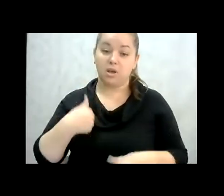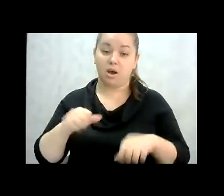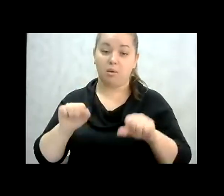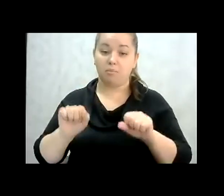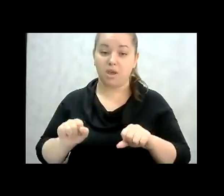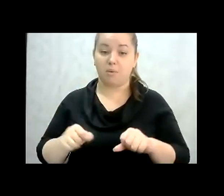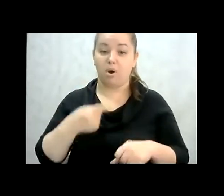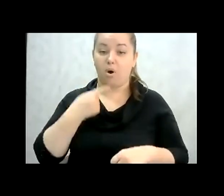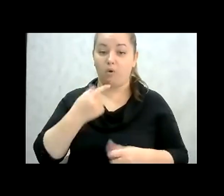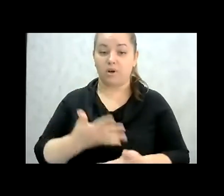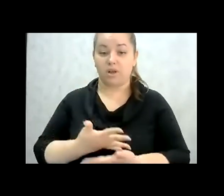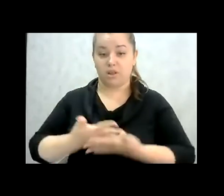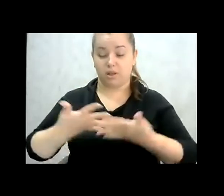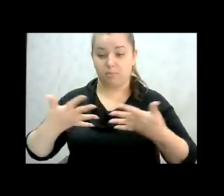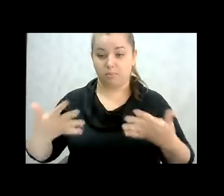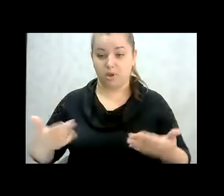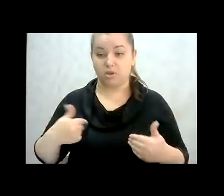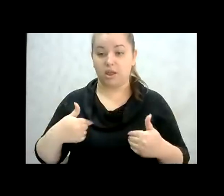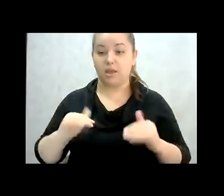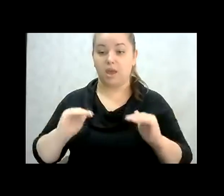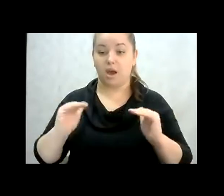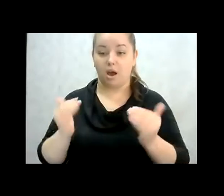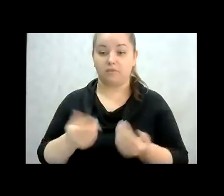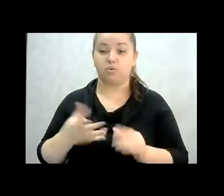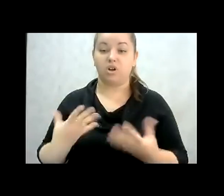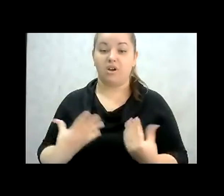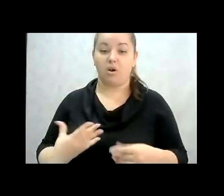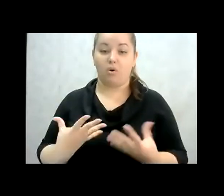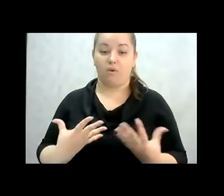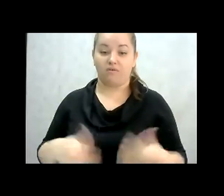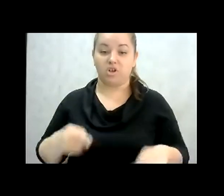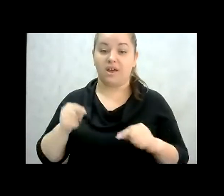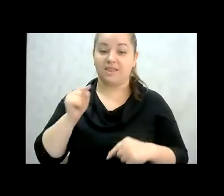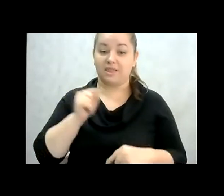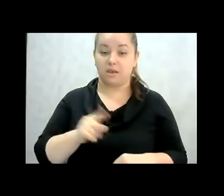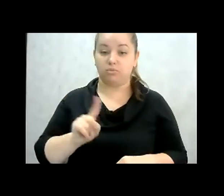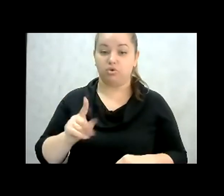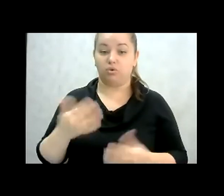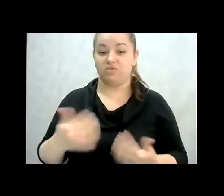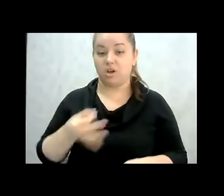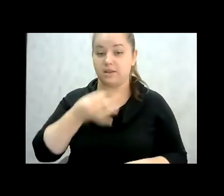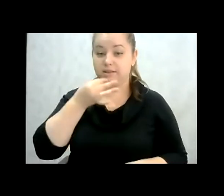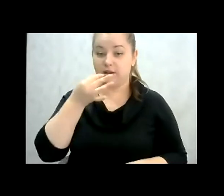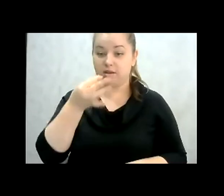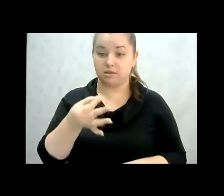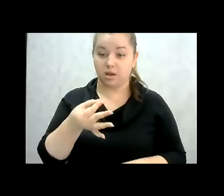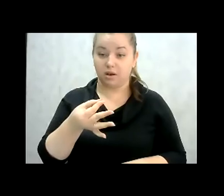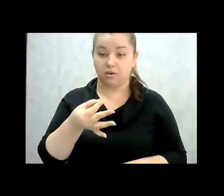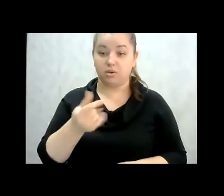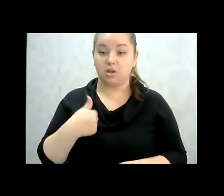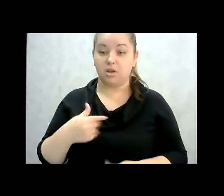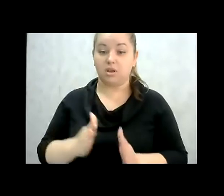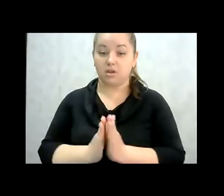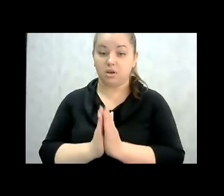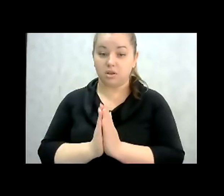also invite our participants and the public at large, once we publish our final reports, to look into the list